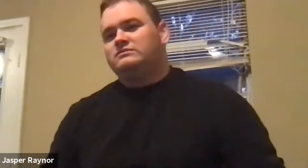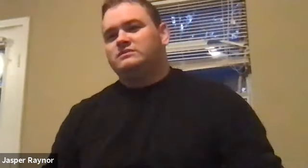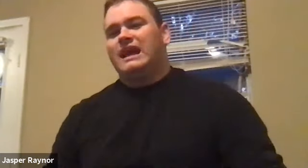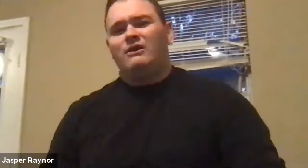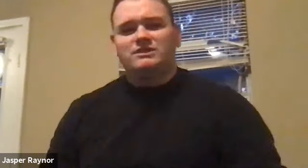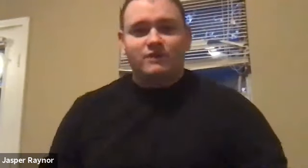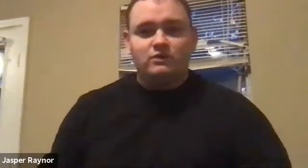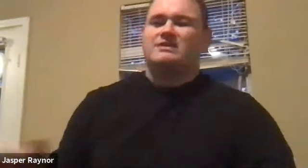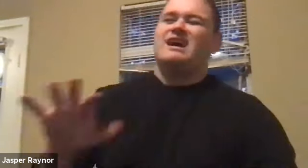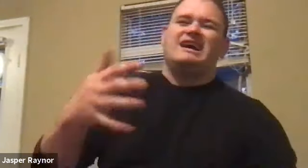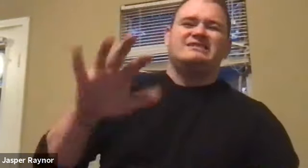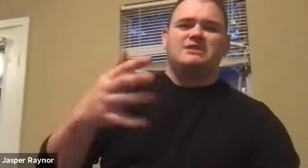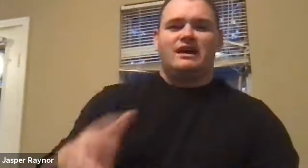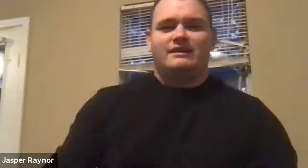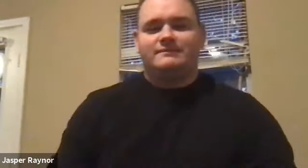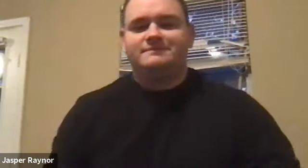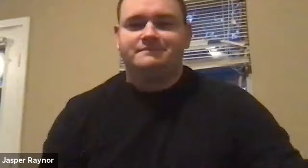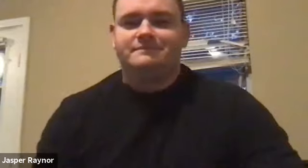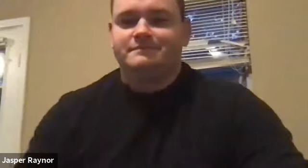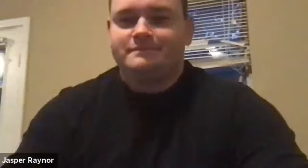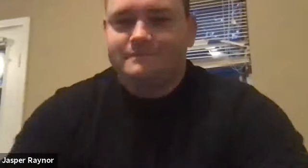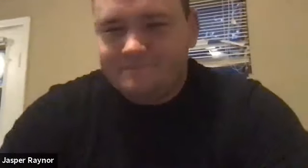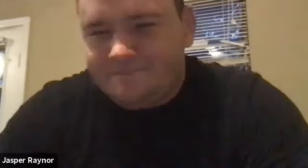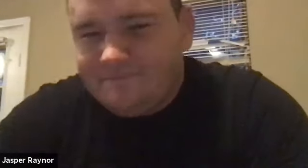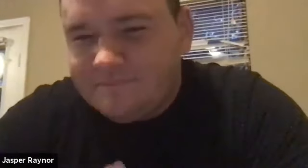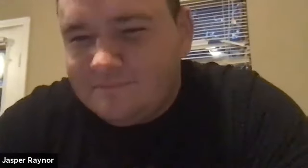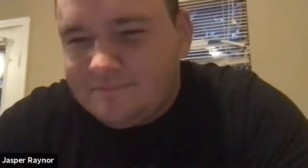Like how was the food? It was alright.